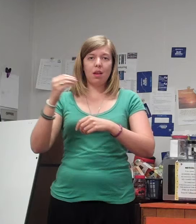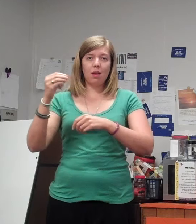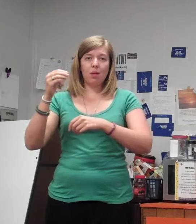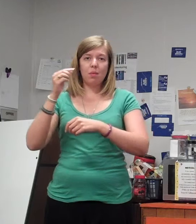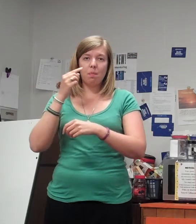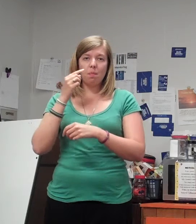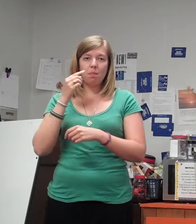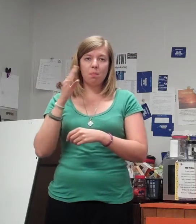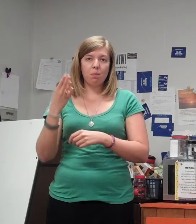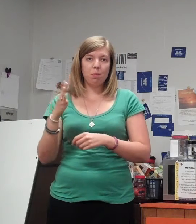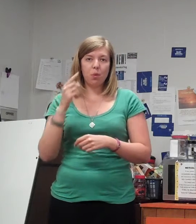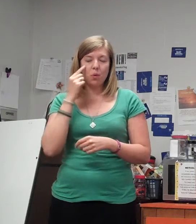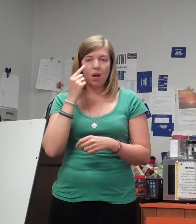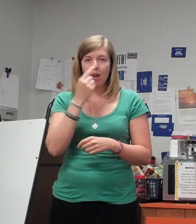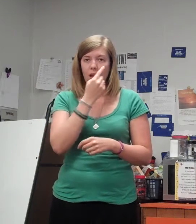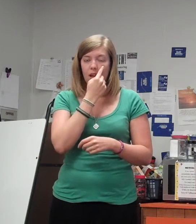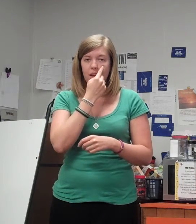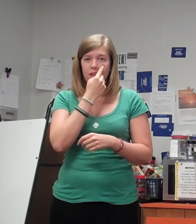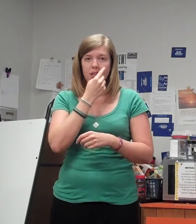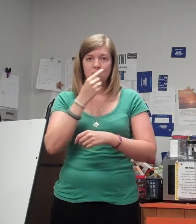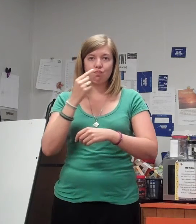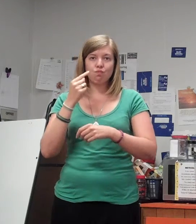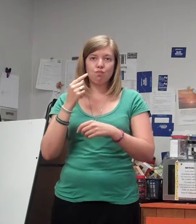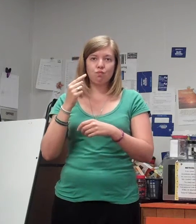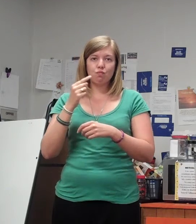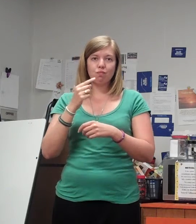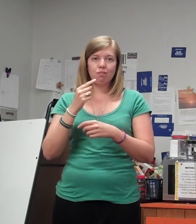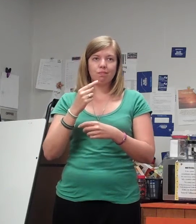blue eyes, and he was profoundly deaf, so he had ushers.